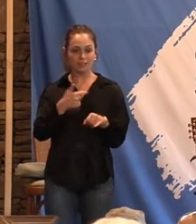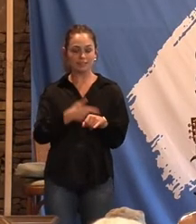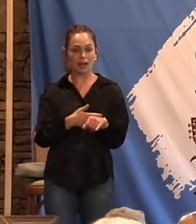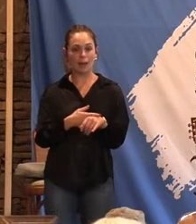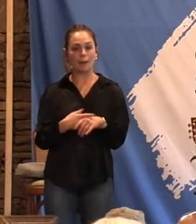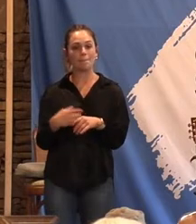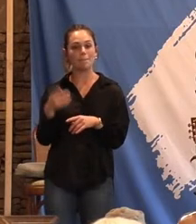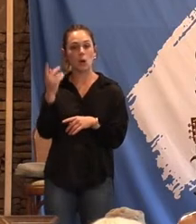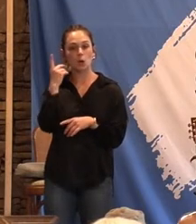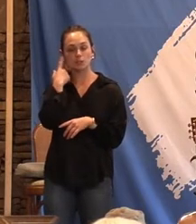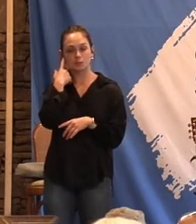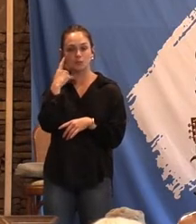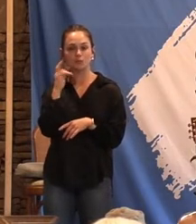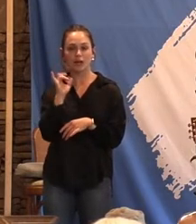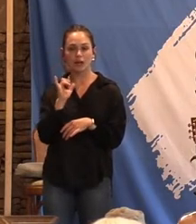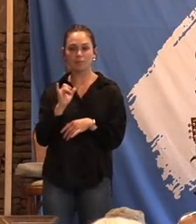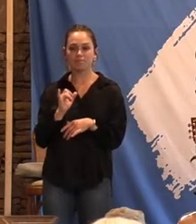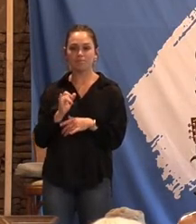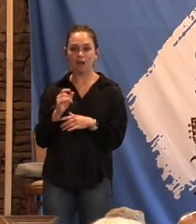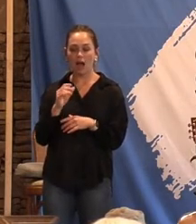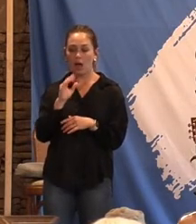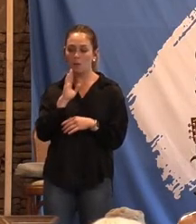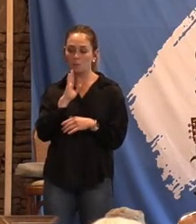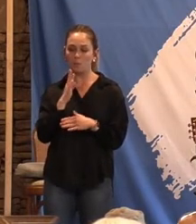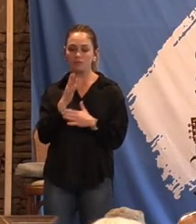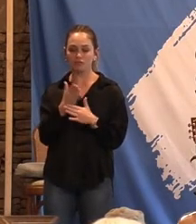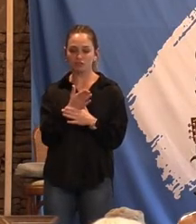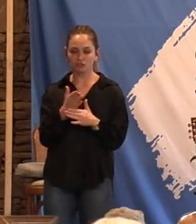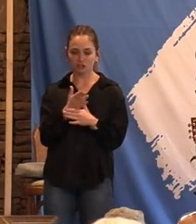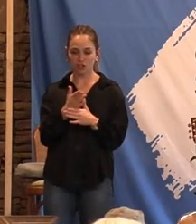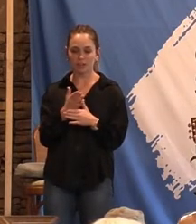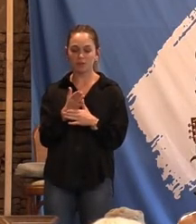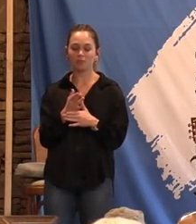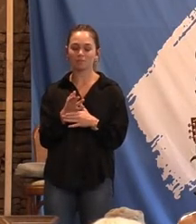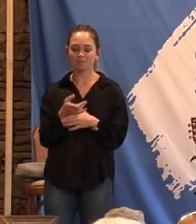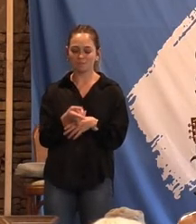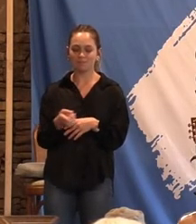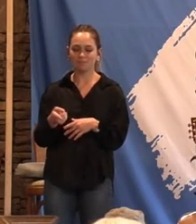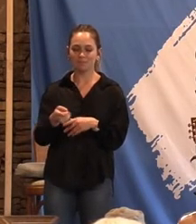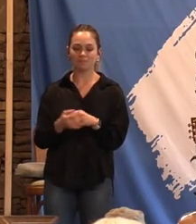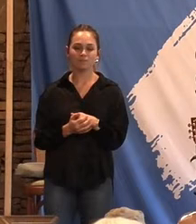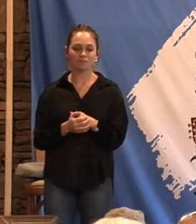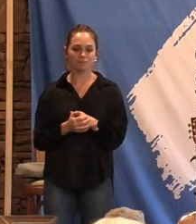rhyme. I will share with my children a rhyme.